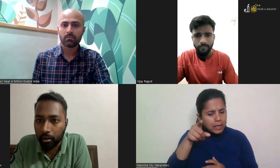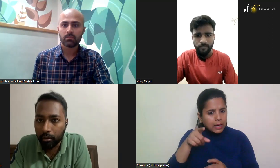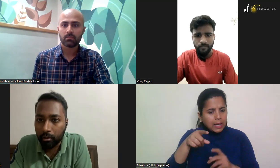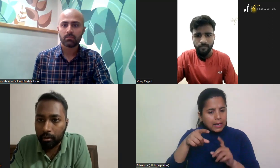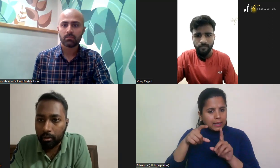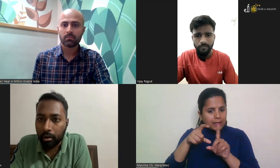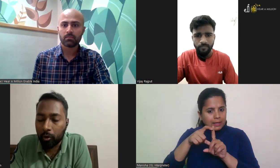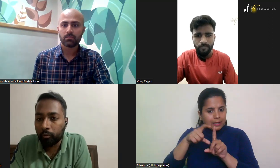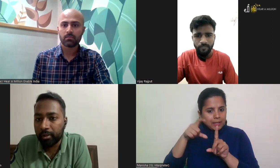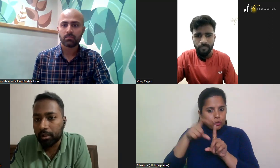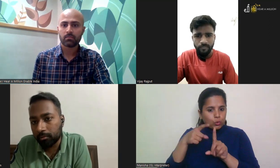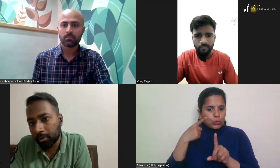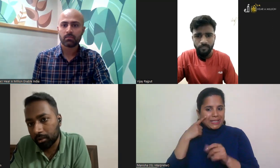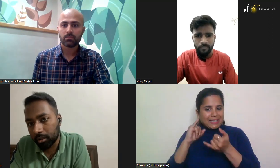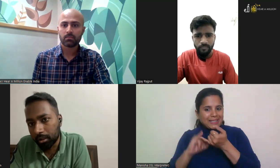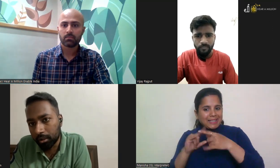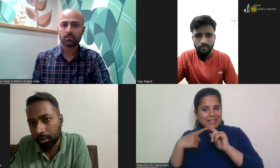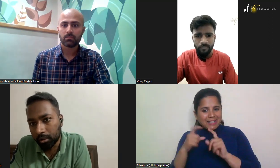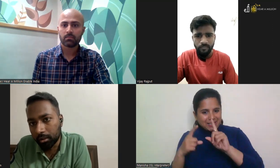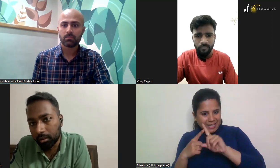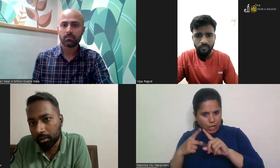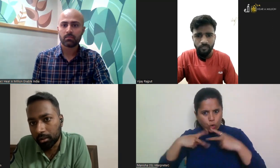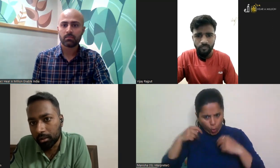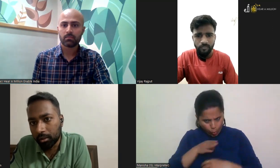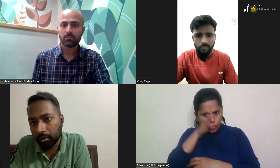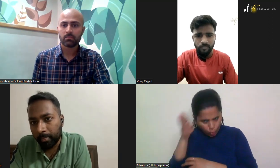court along with your mother